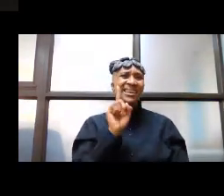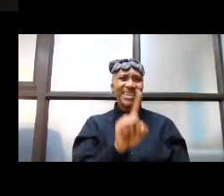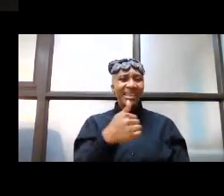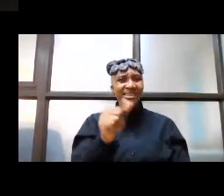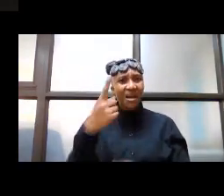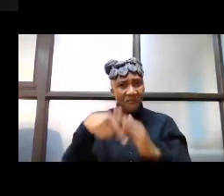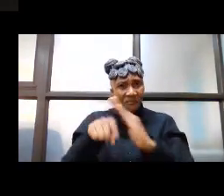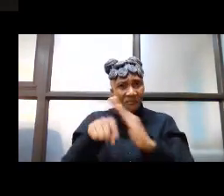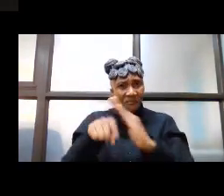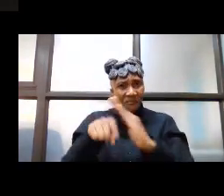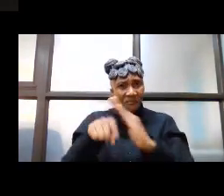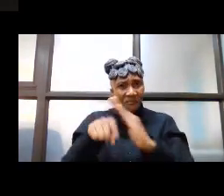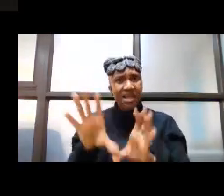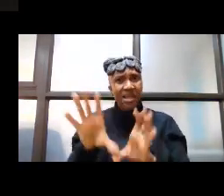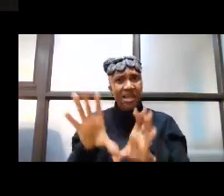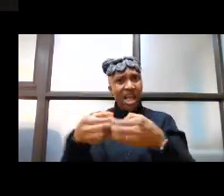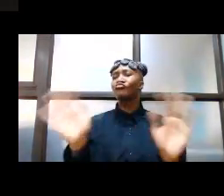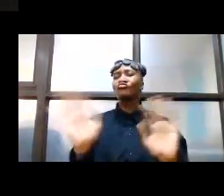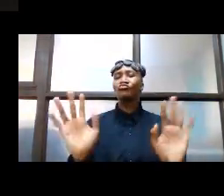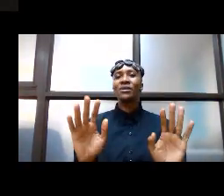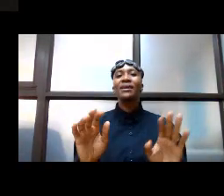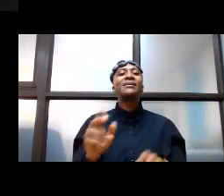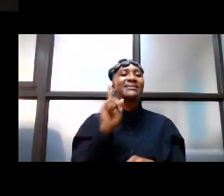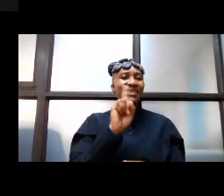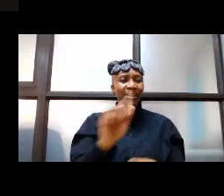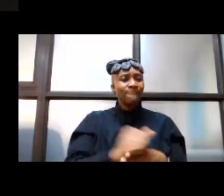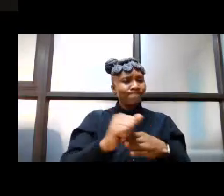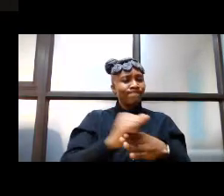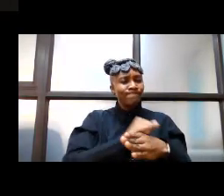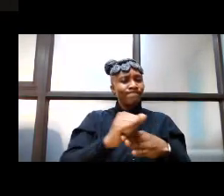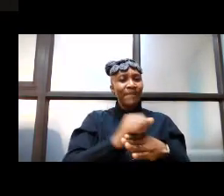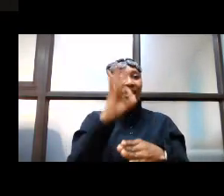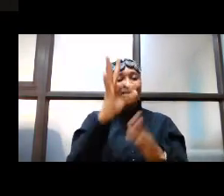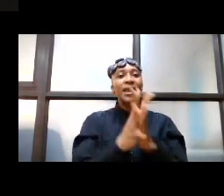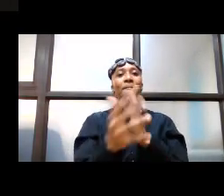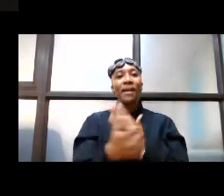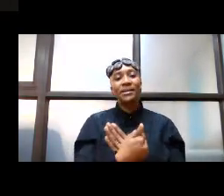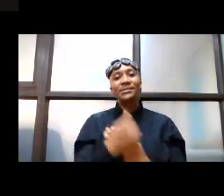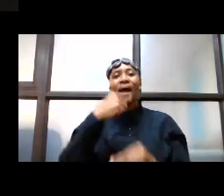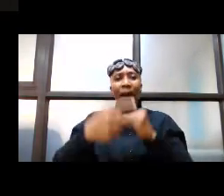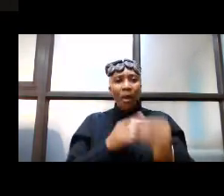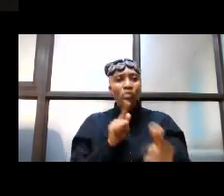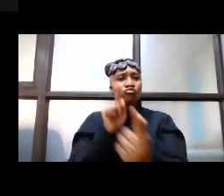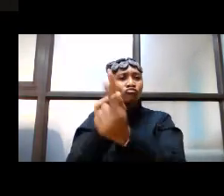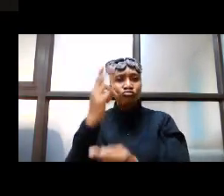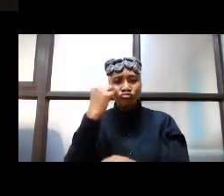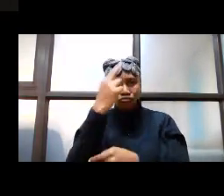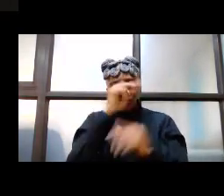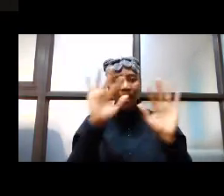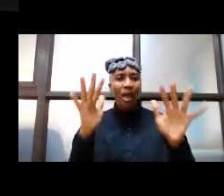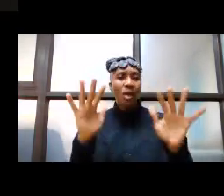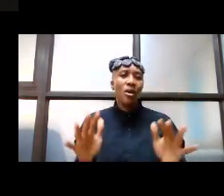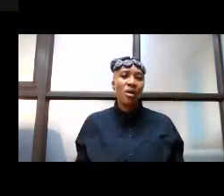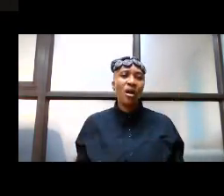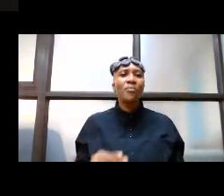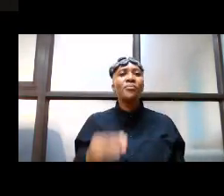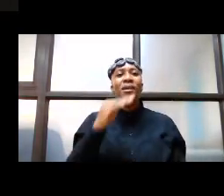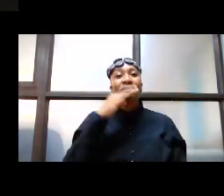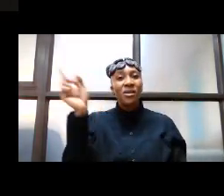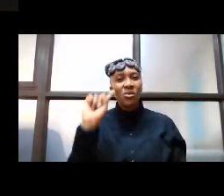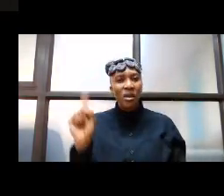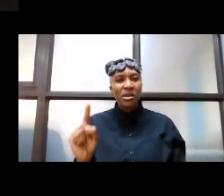be trained, receiving some training. And that's only sort of minimal